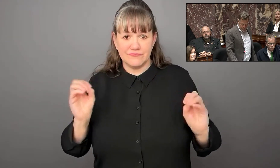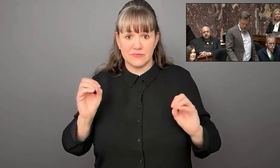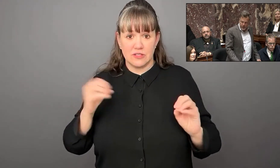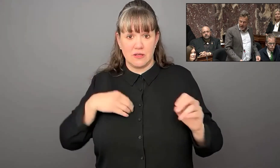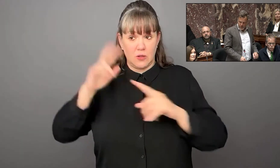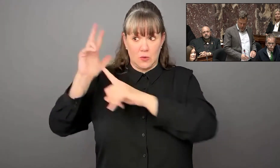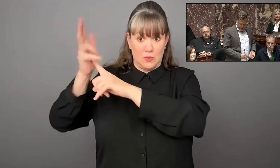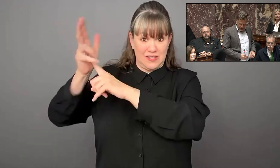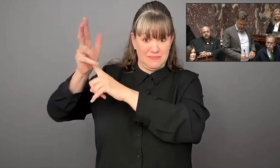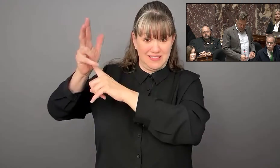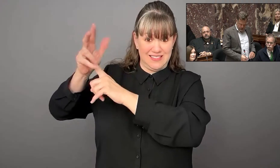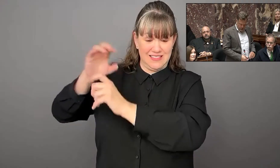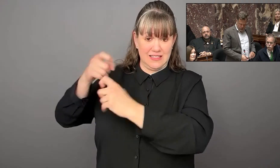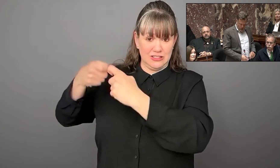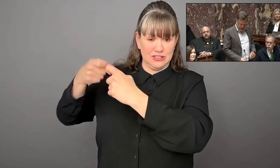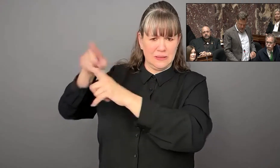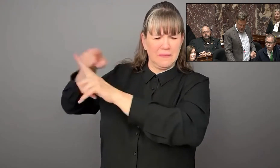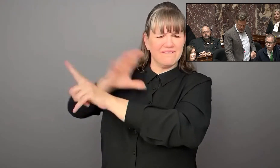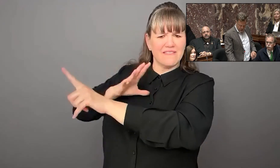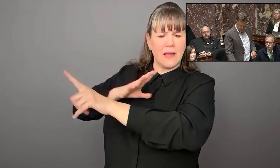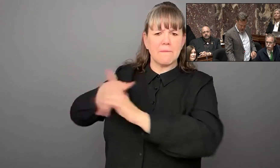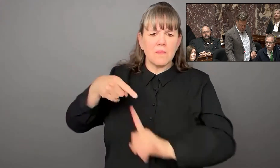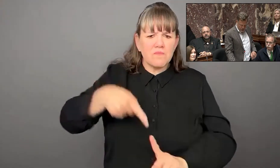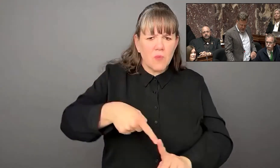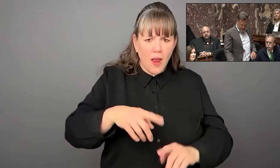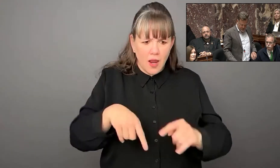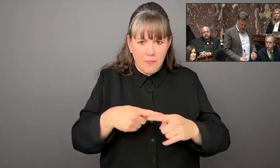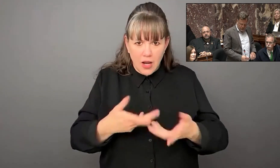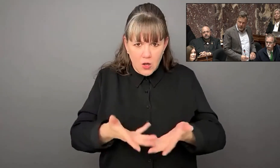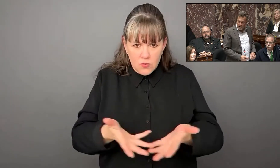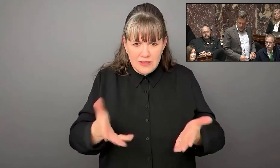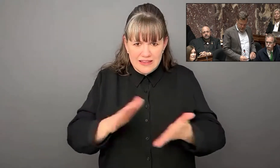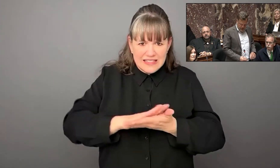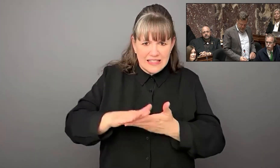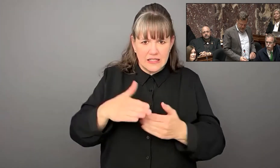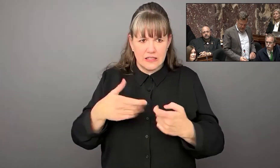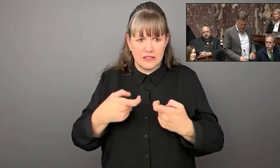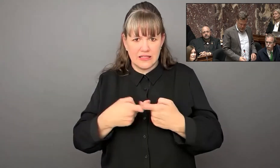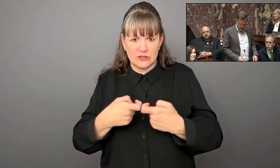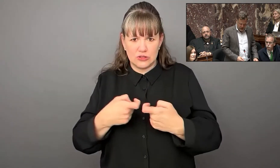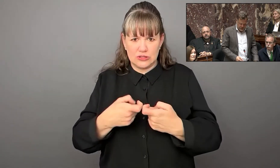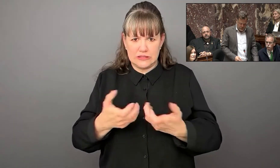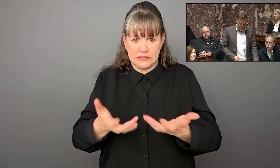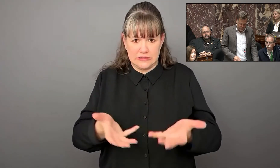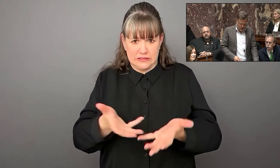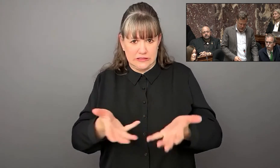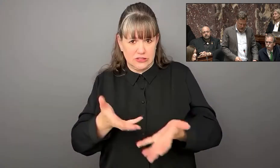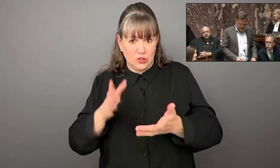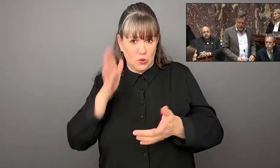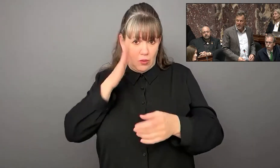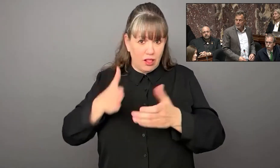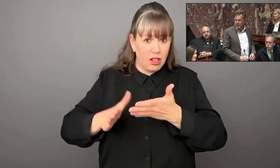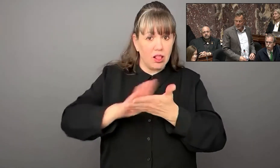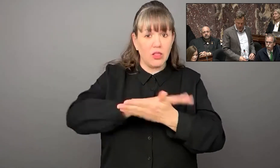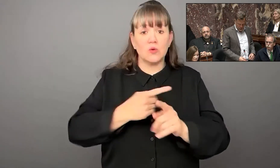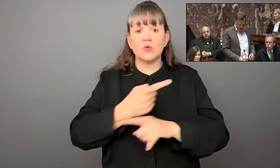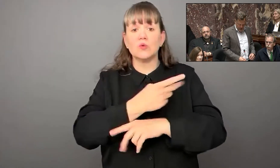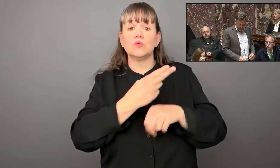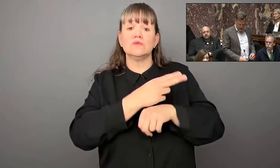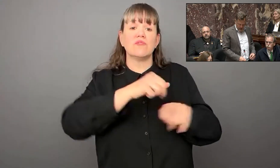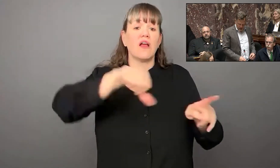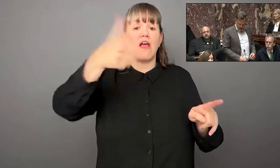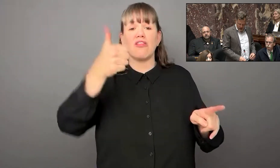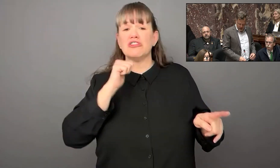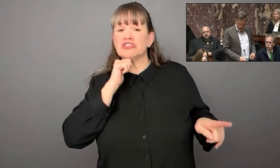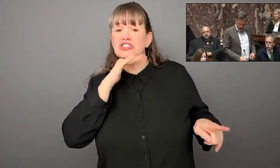fuel export enterprises can use to greenwash their dirty operations. Every dollar of subsidy to polluting industries is a dollar not spent building public